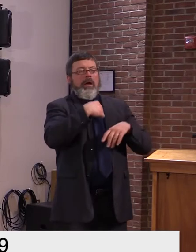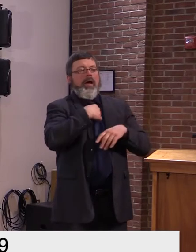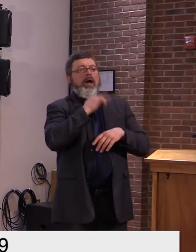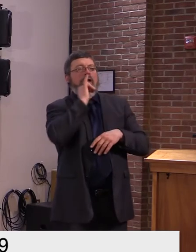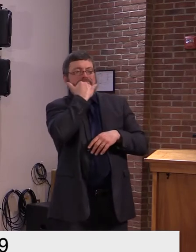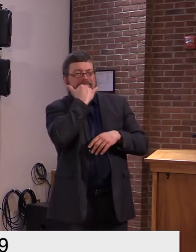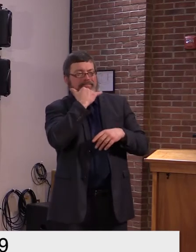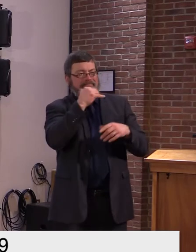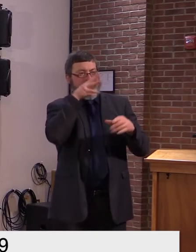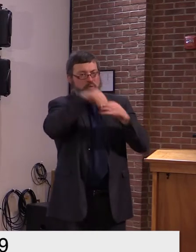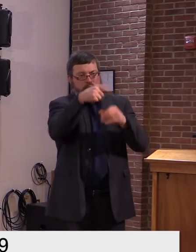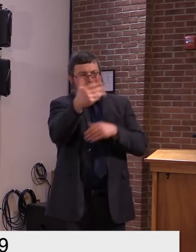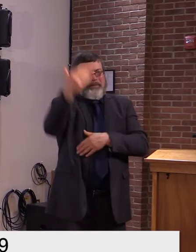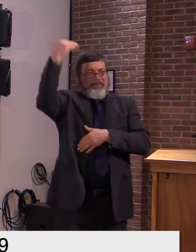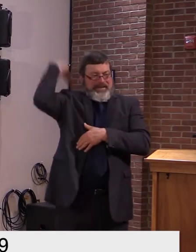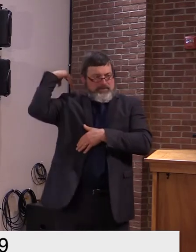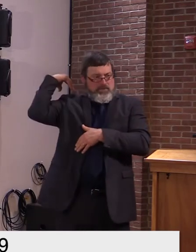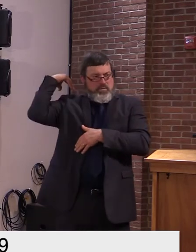we just passed.